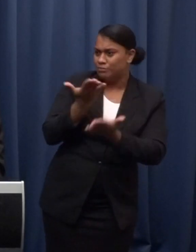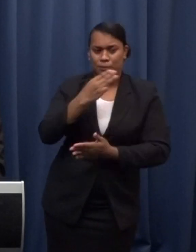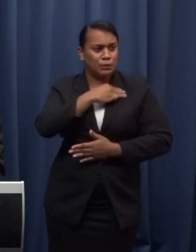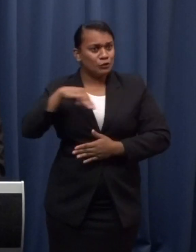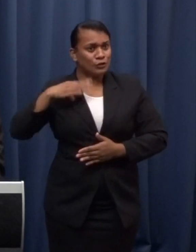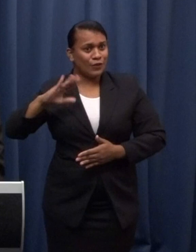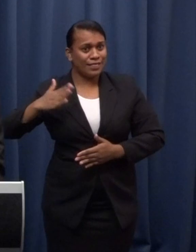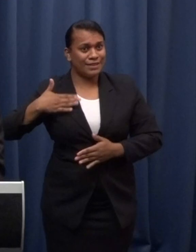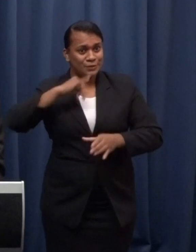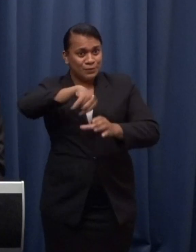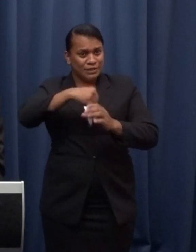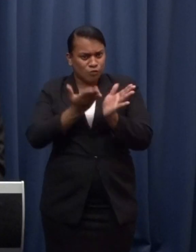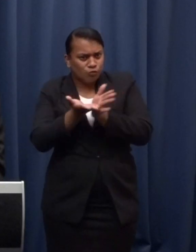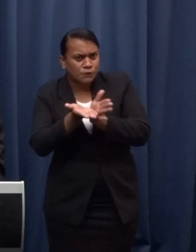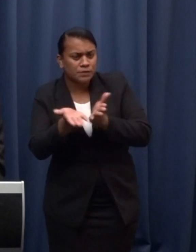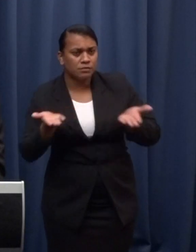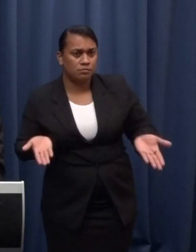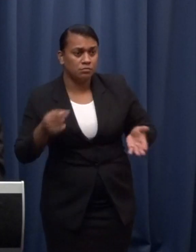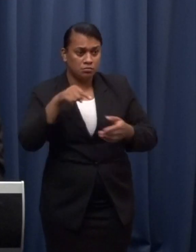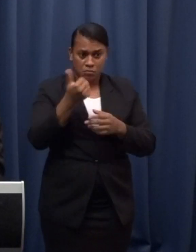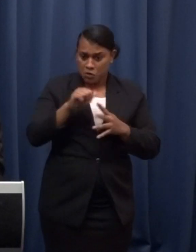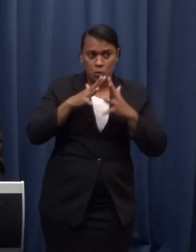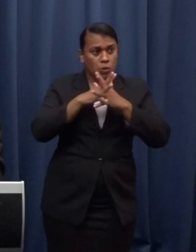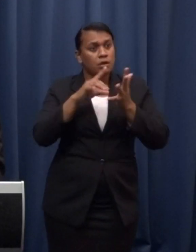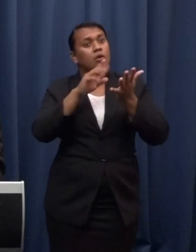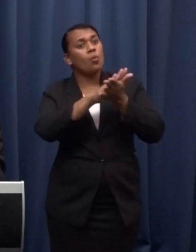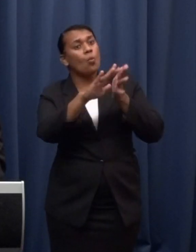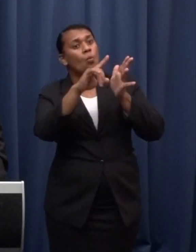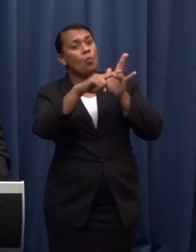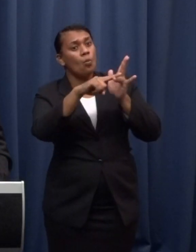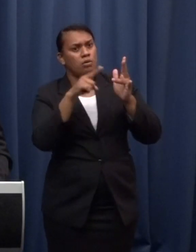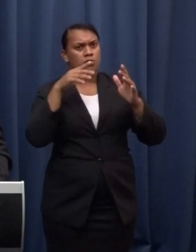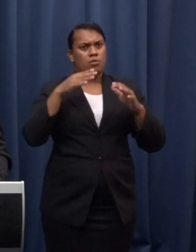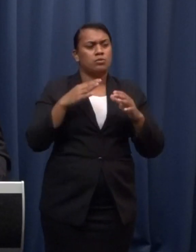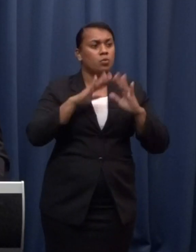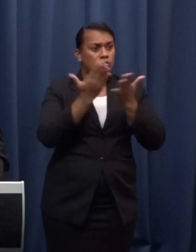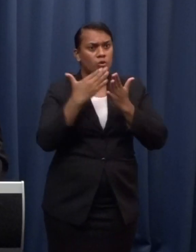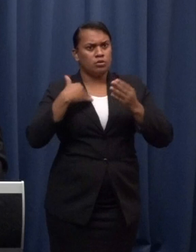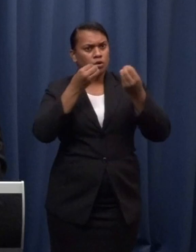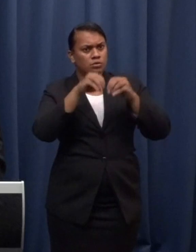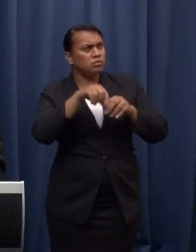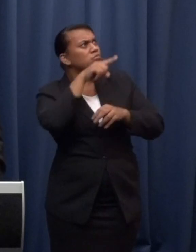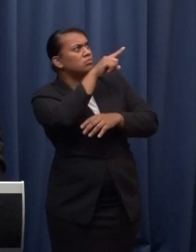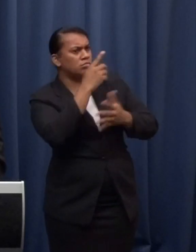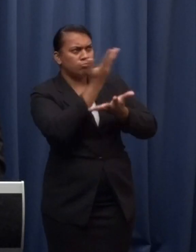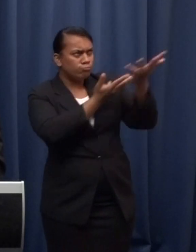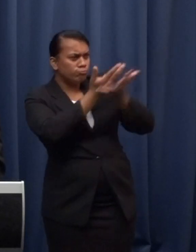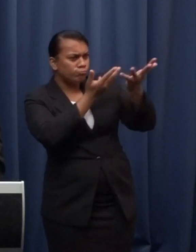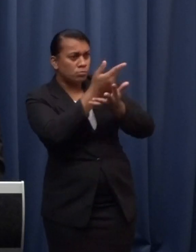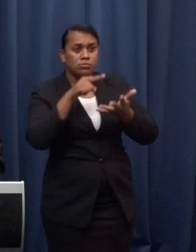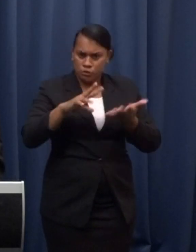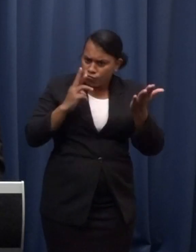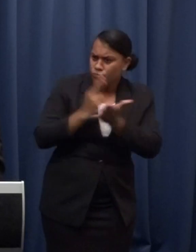Medical Services, along with the World Health Organization, as trusted sources of information. Finally,